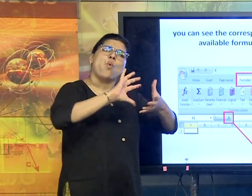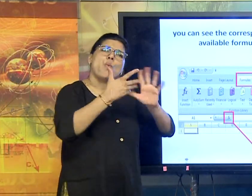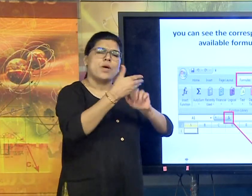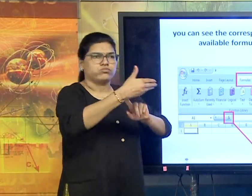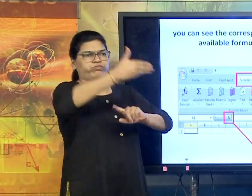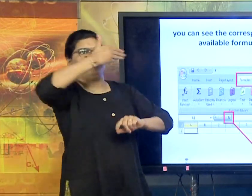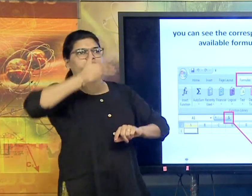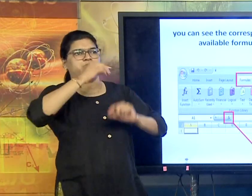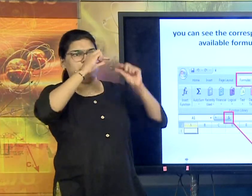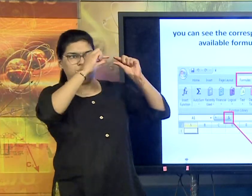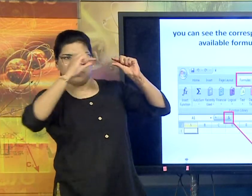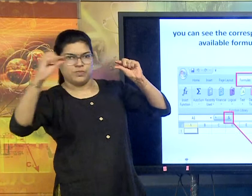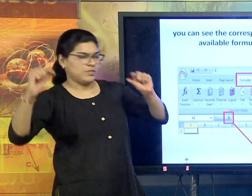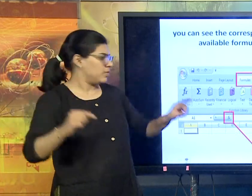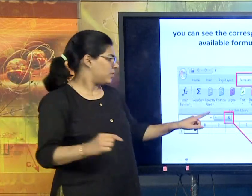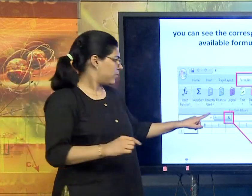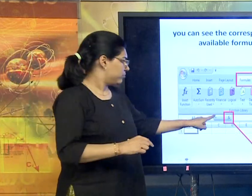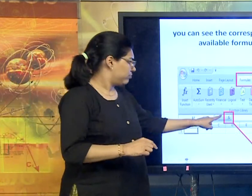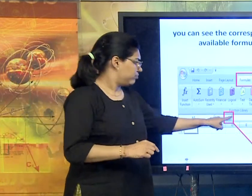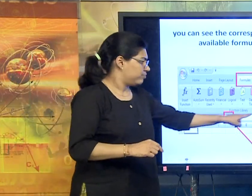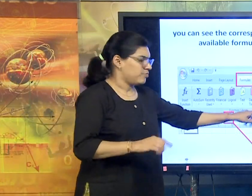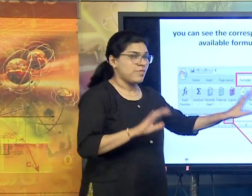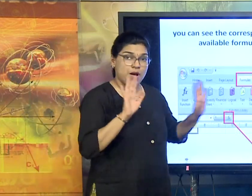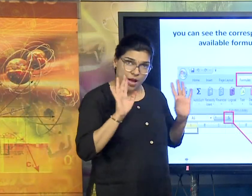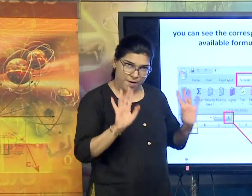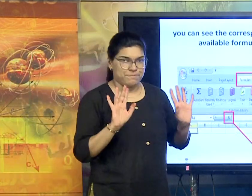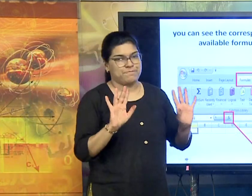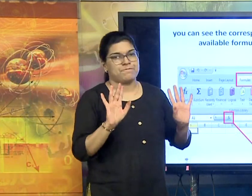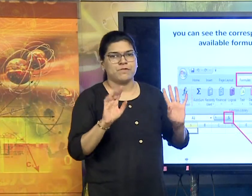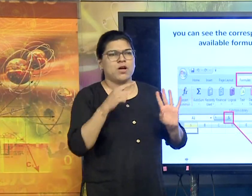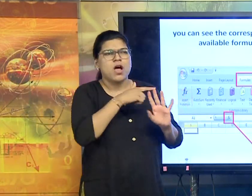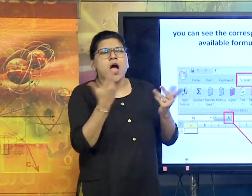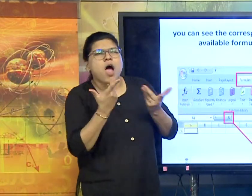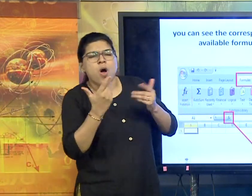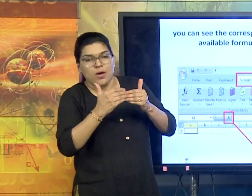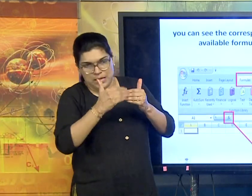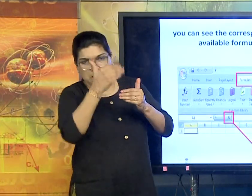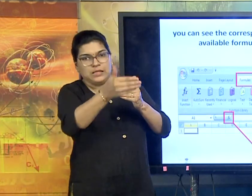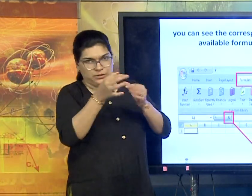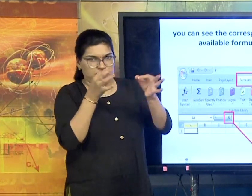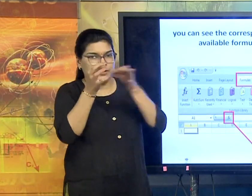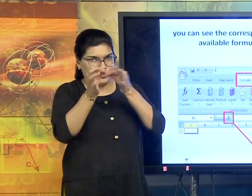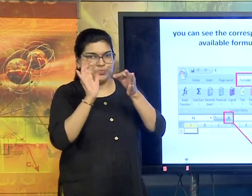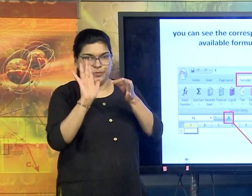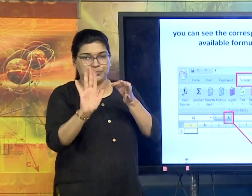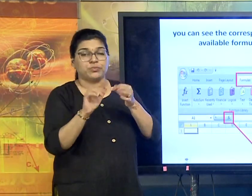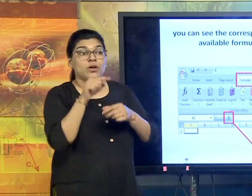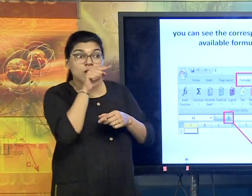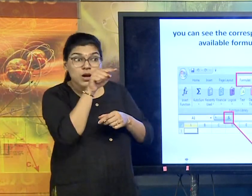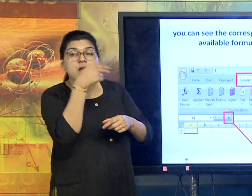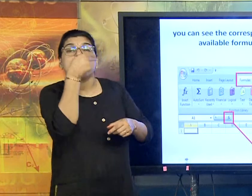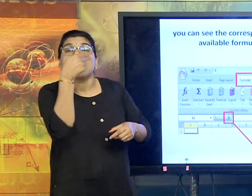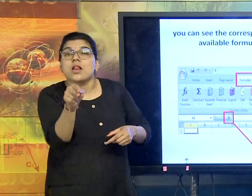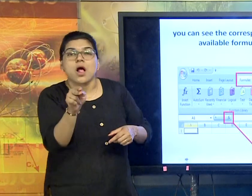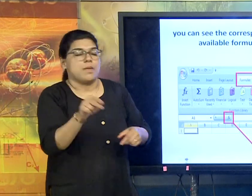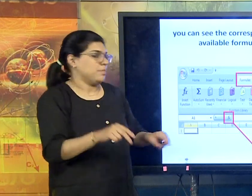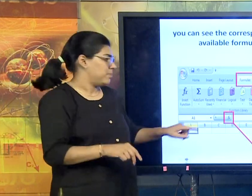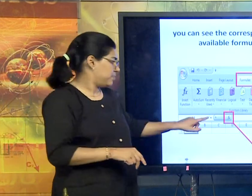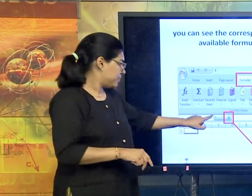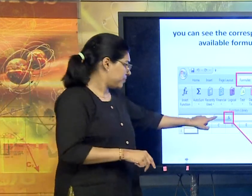MS Excel, then we will get this sheet and how we